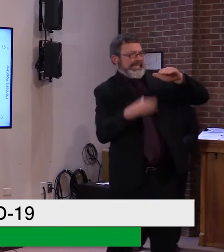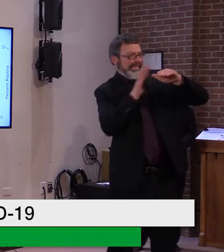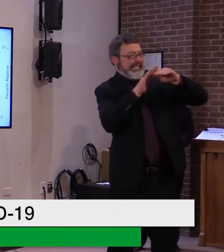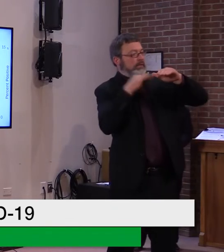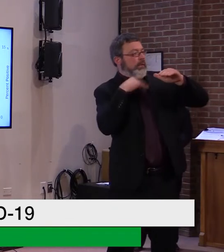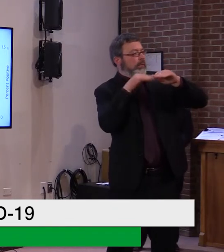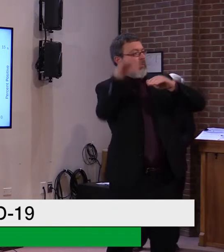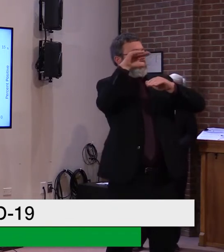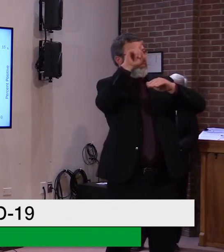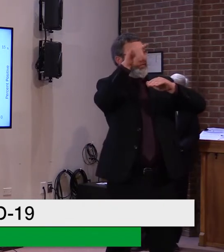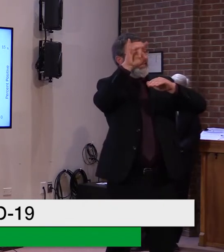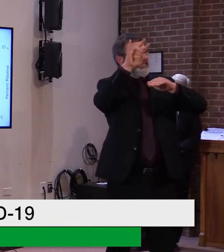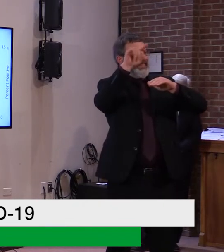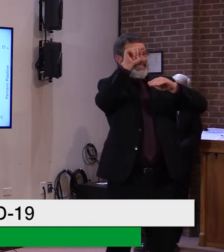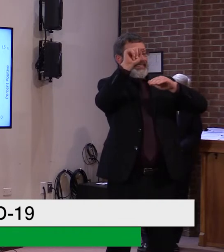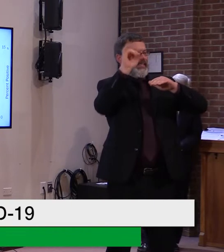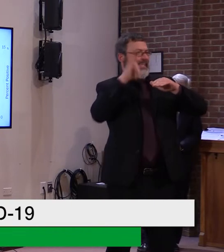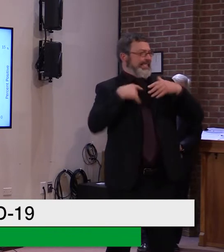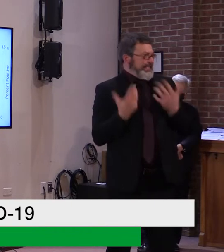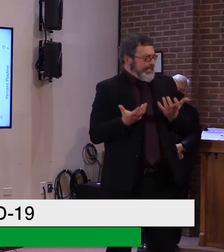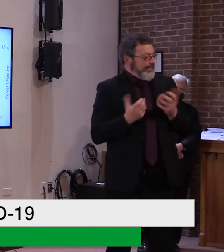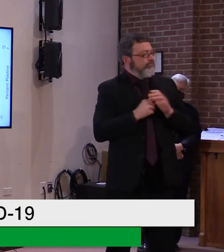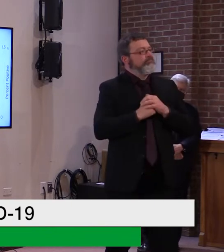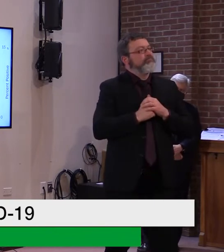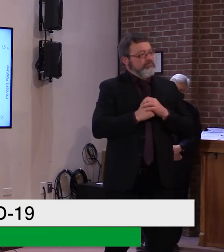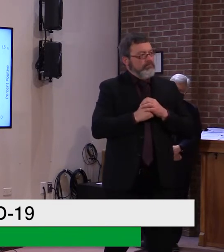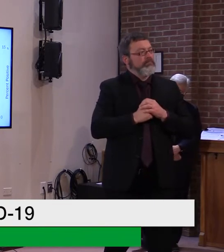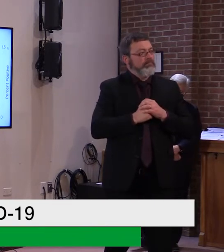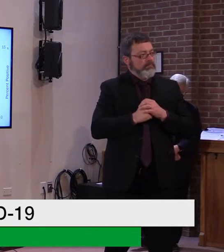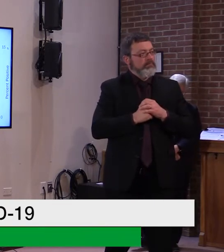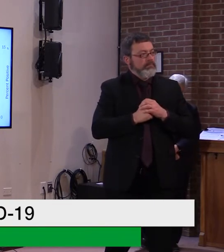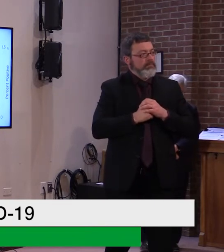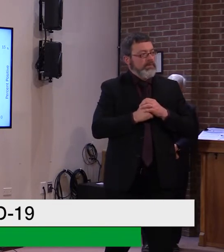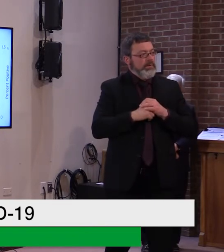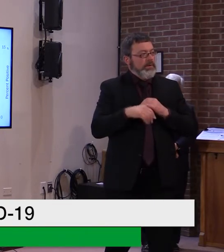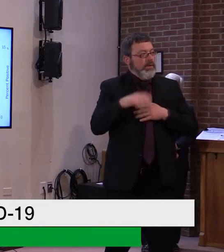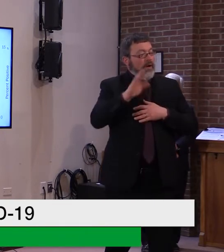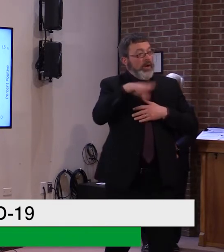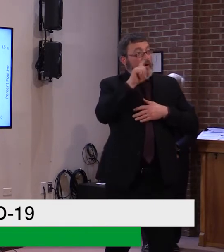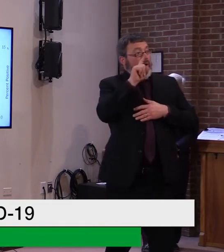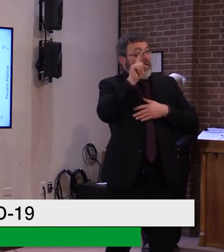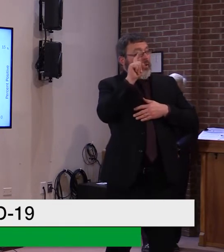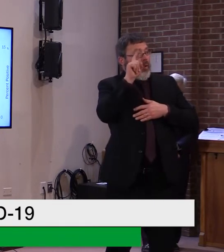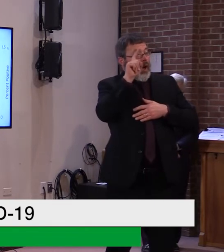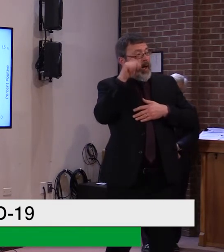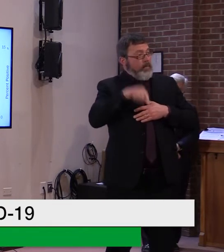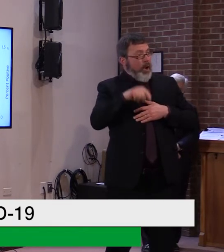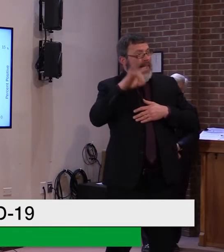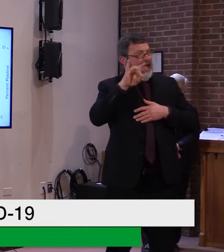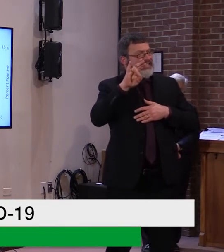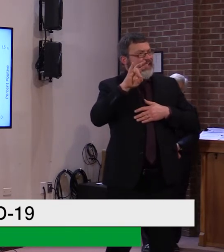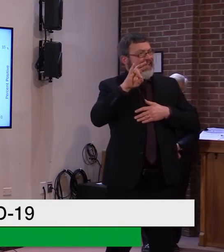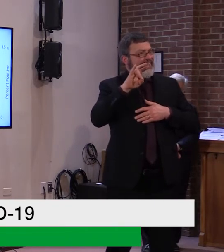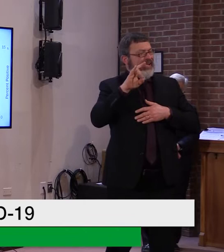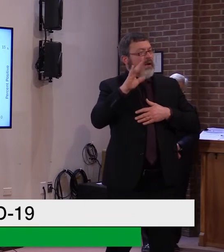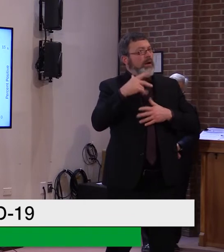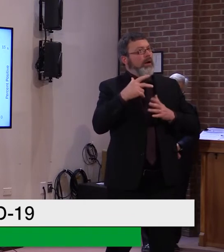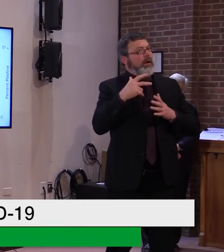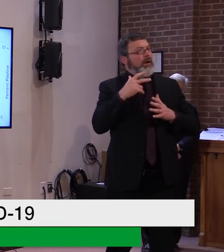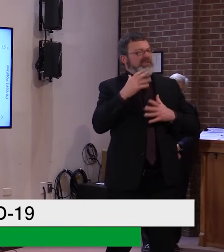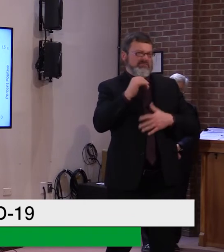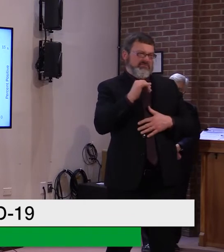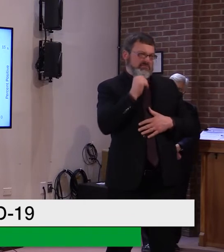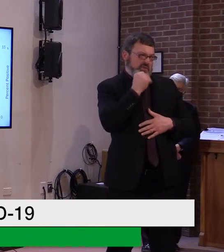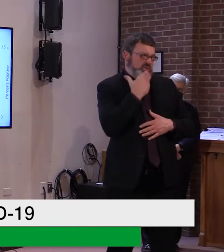them and uh just to give you some perspective um states like new jersey are